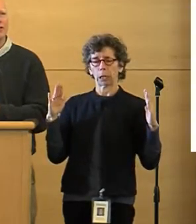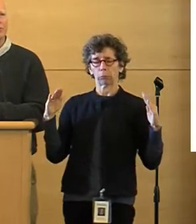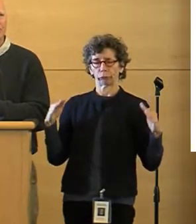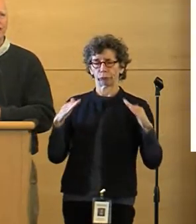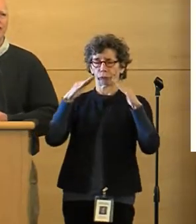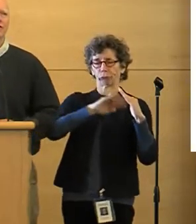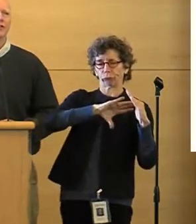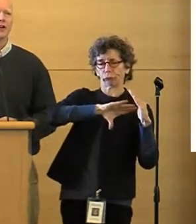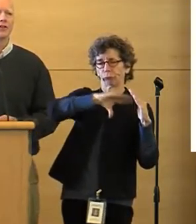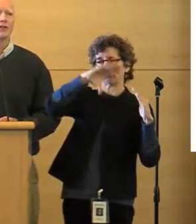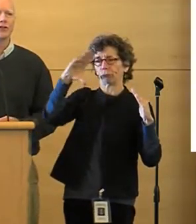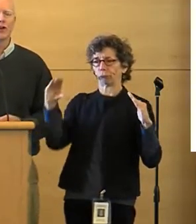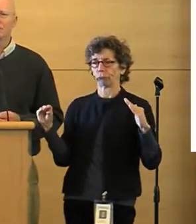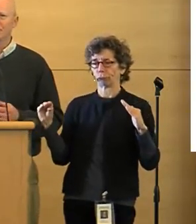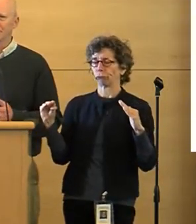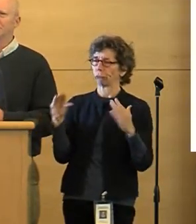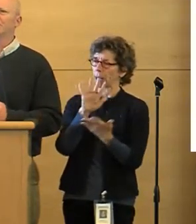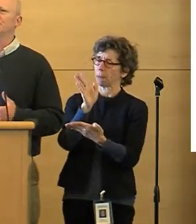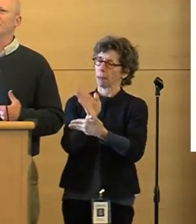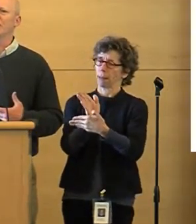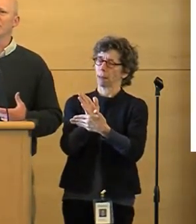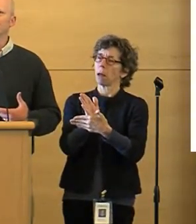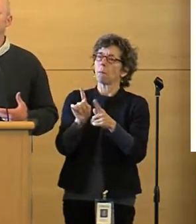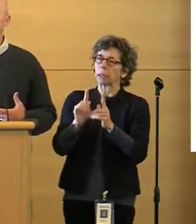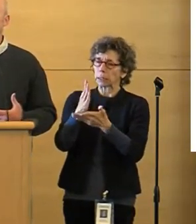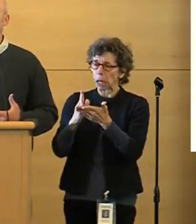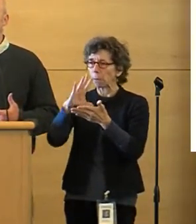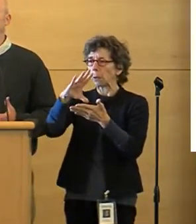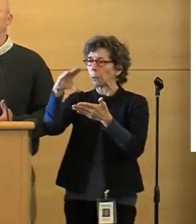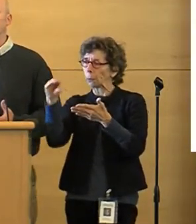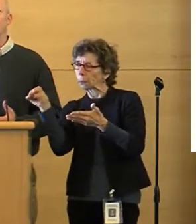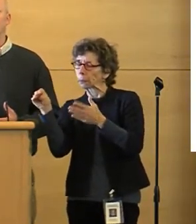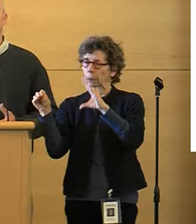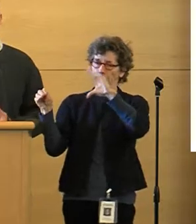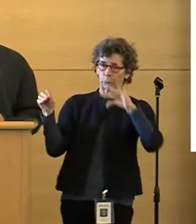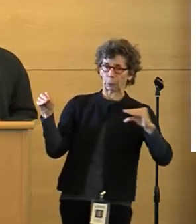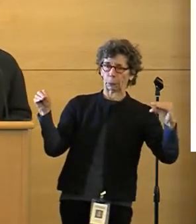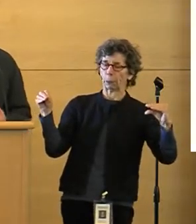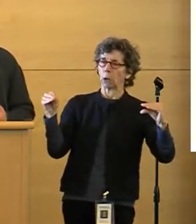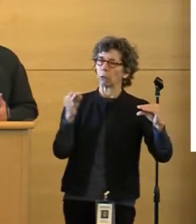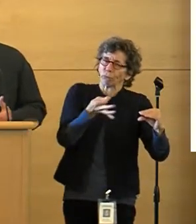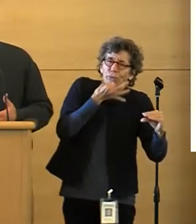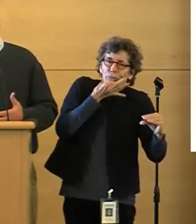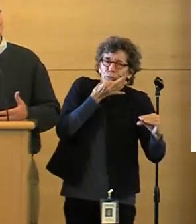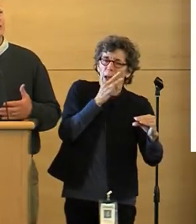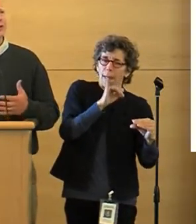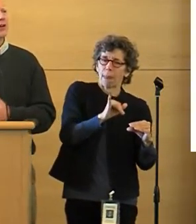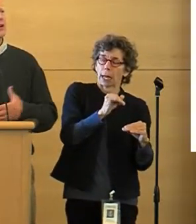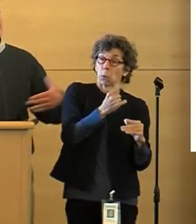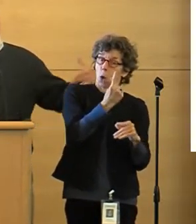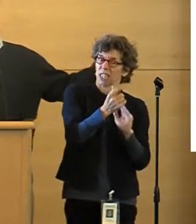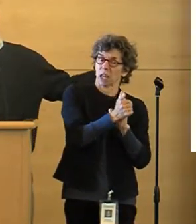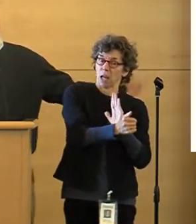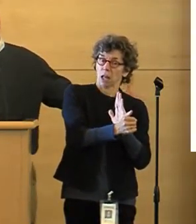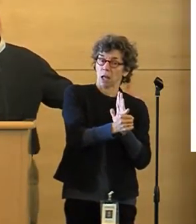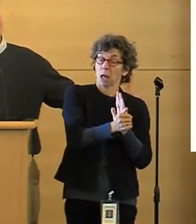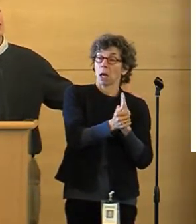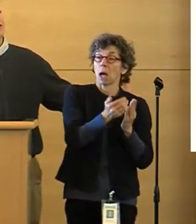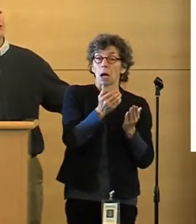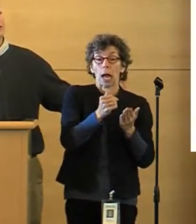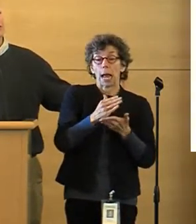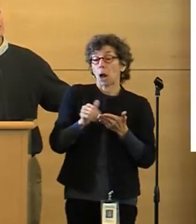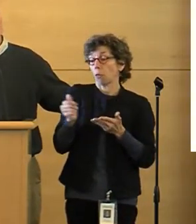on we could go. And the continuum is going to be full of dots. So if we were to plot that, there would be kind